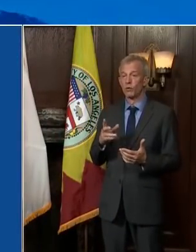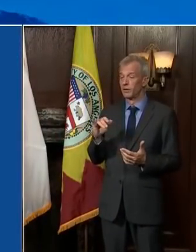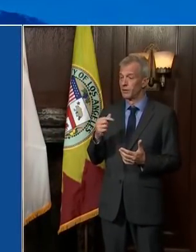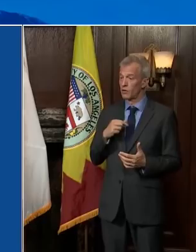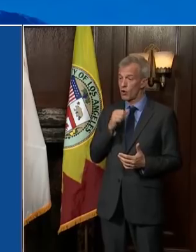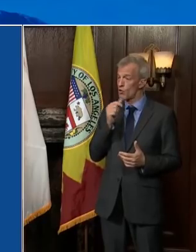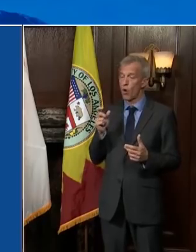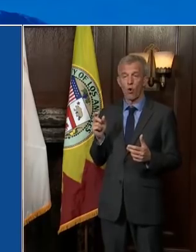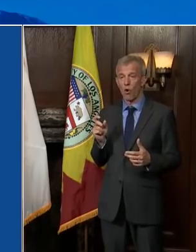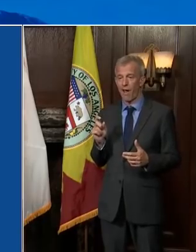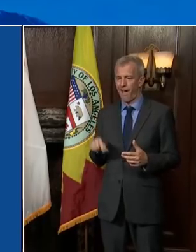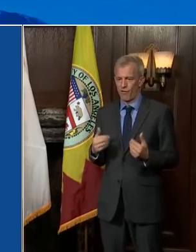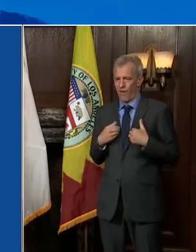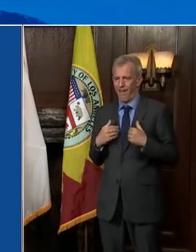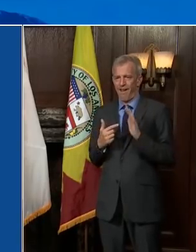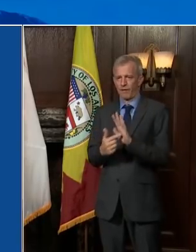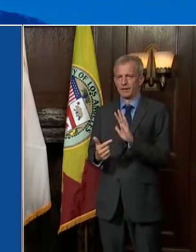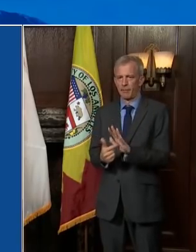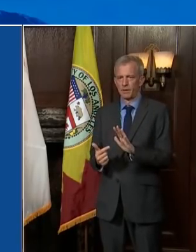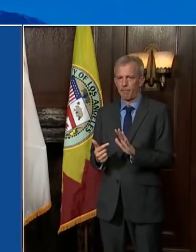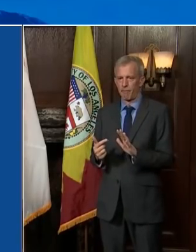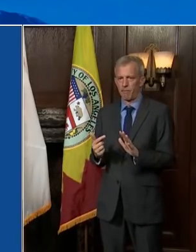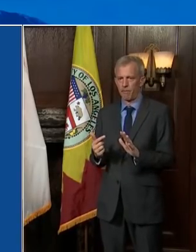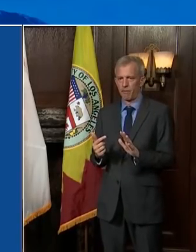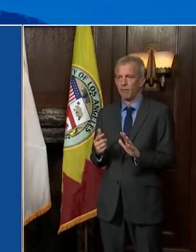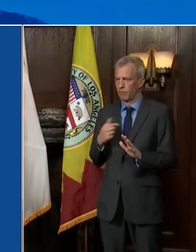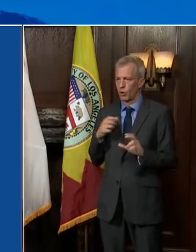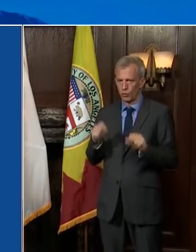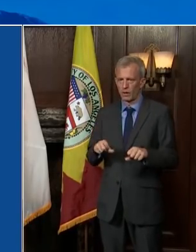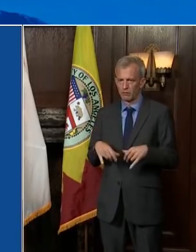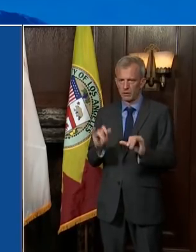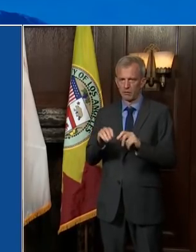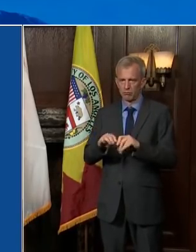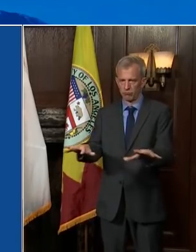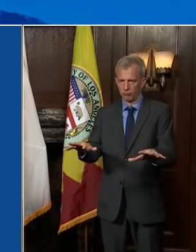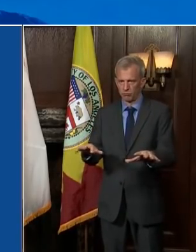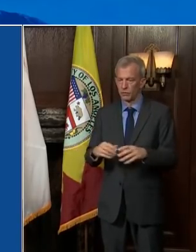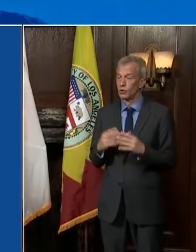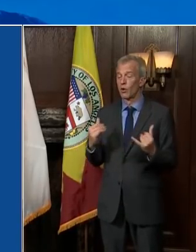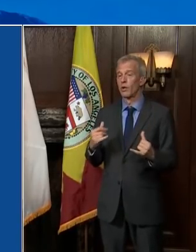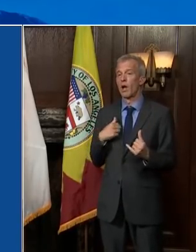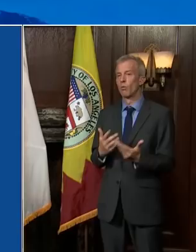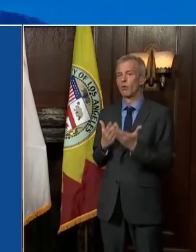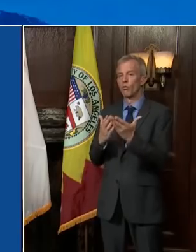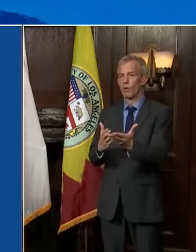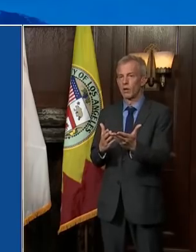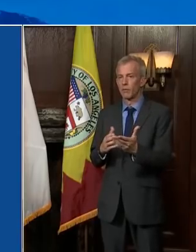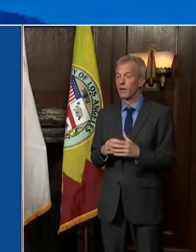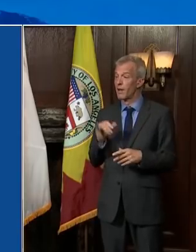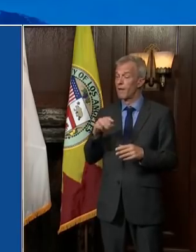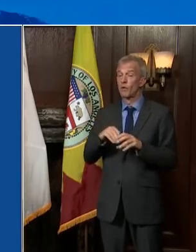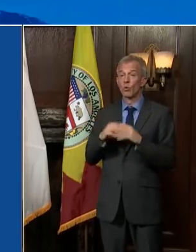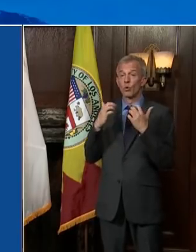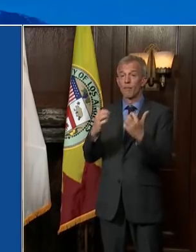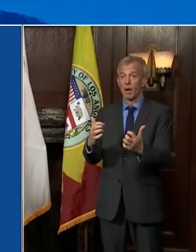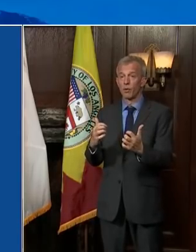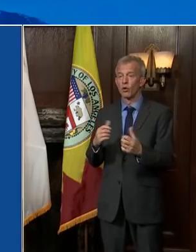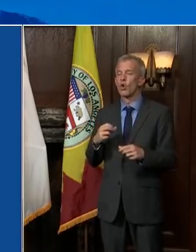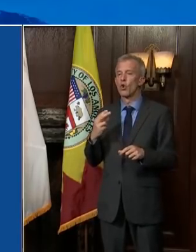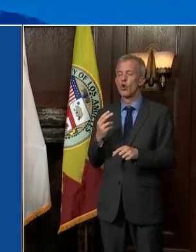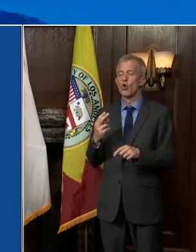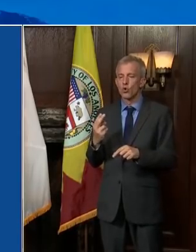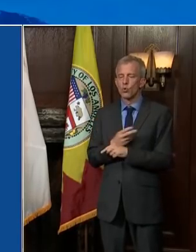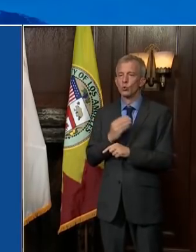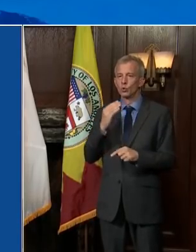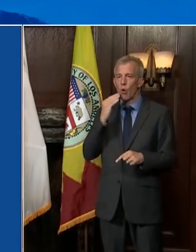from County Public Health, we are now recommending that Angelenos use homemade face coverings when they are in public and interacting